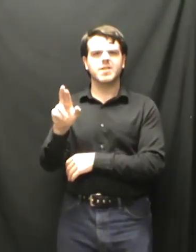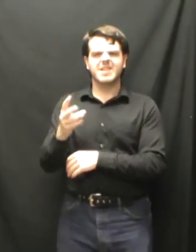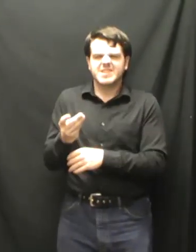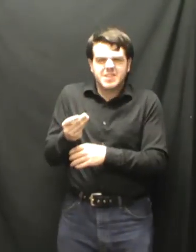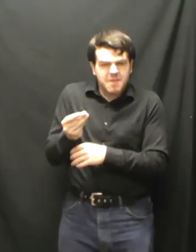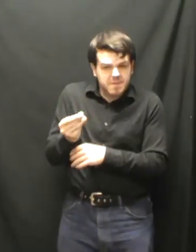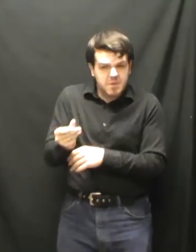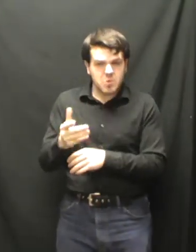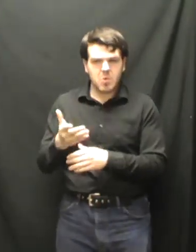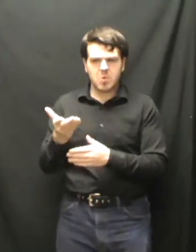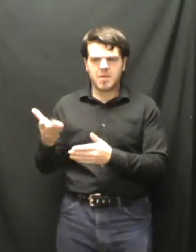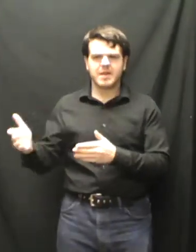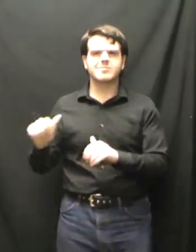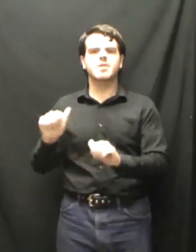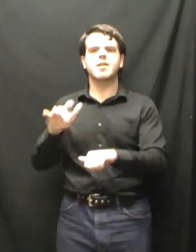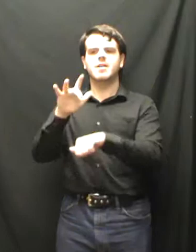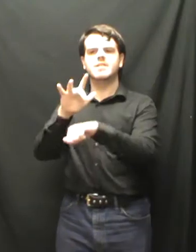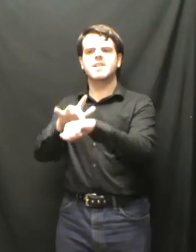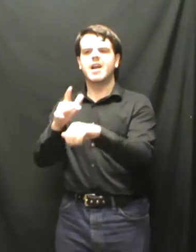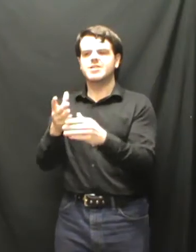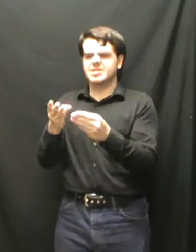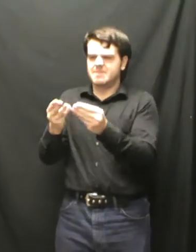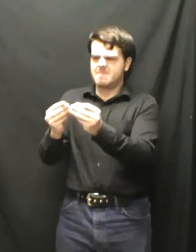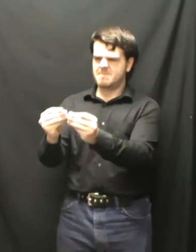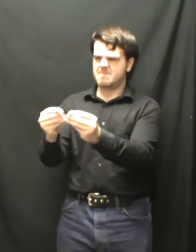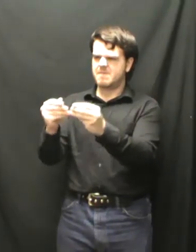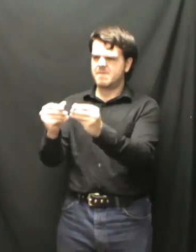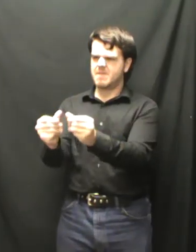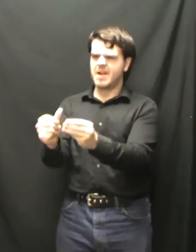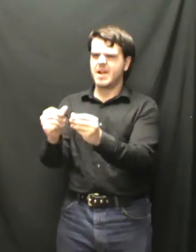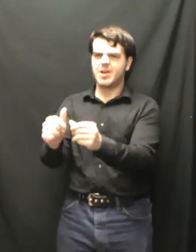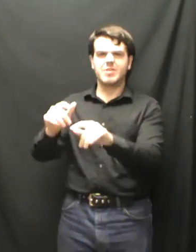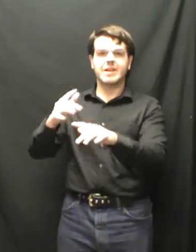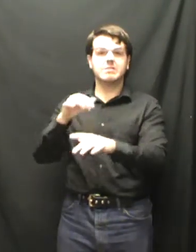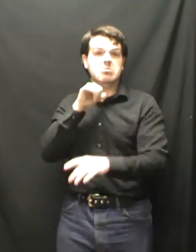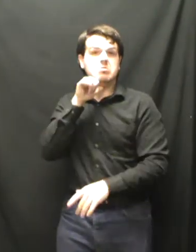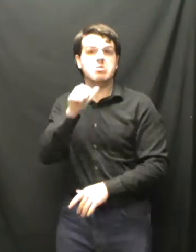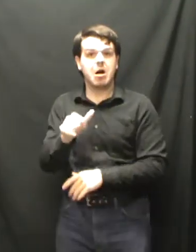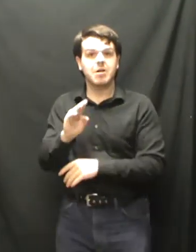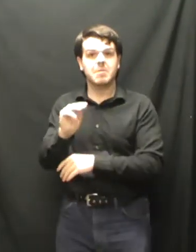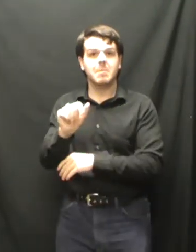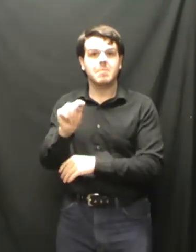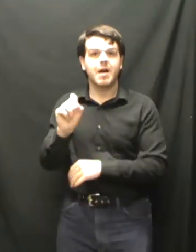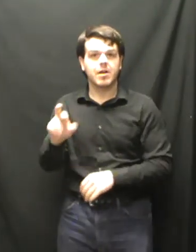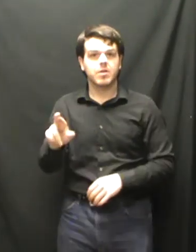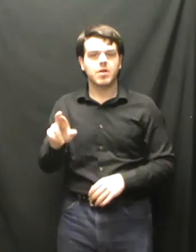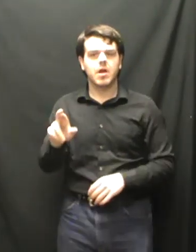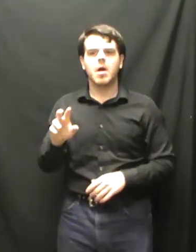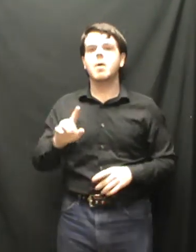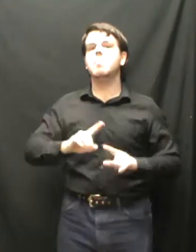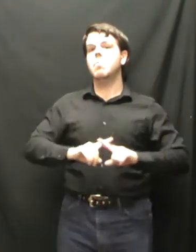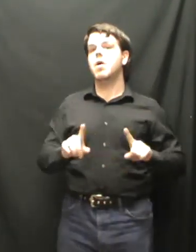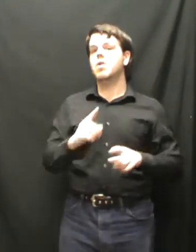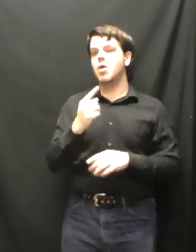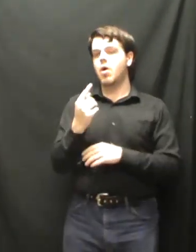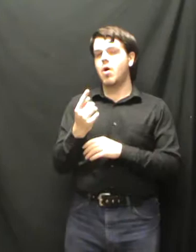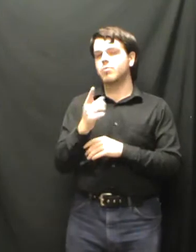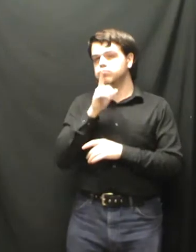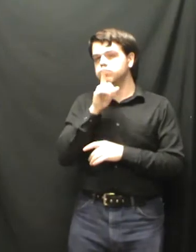feel and get a hold on and look at that aren't matter. But there are a couple of things that, for example, the sound that you're